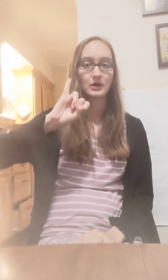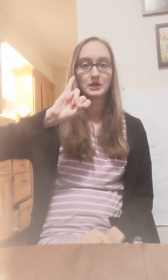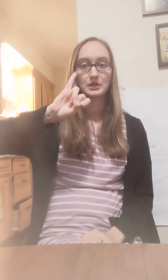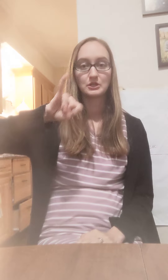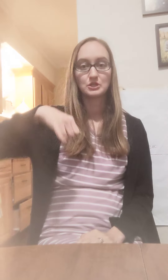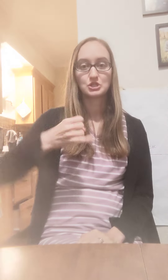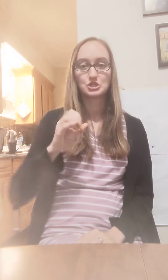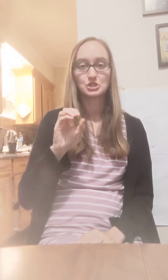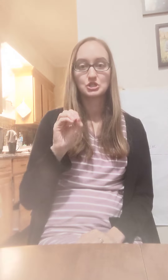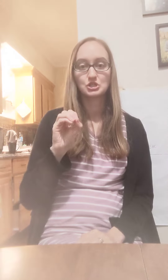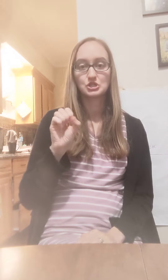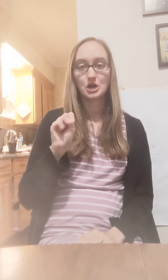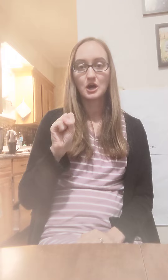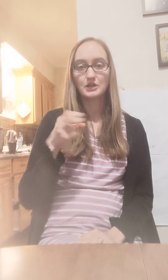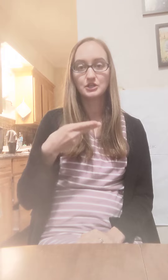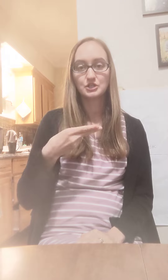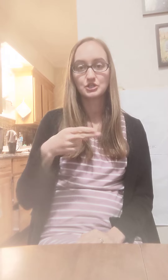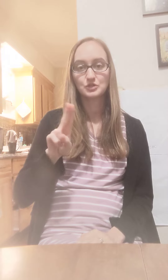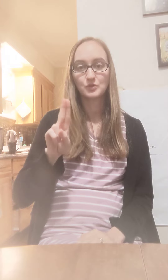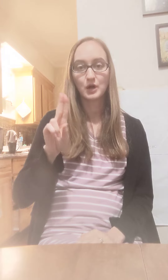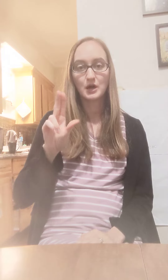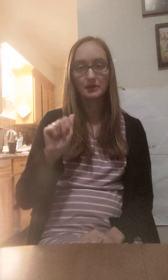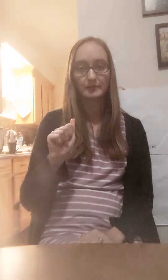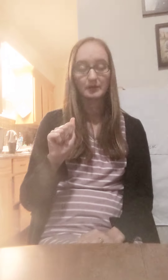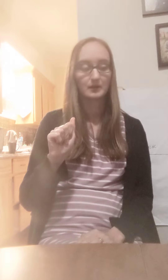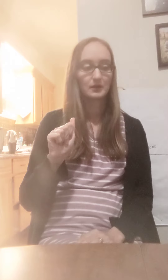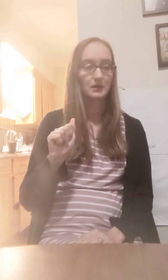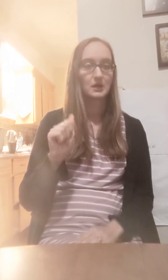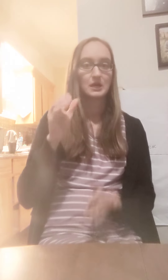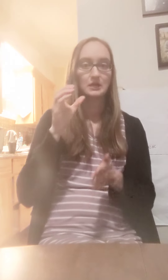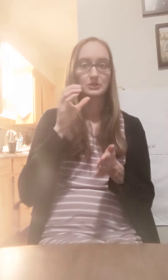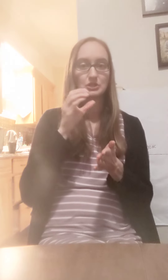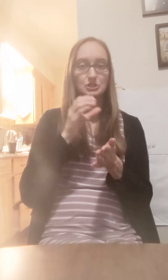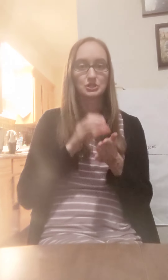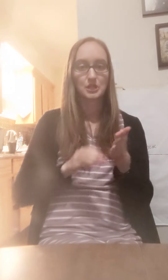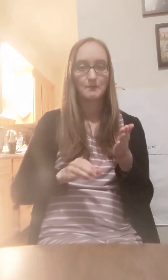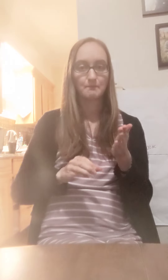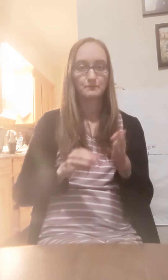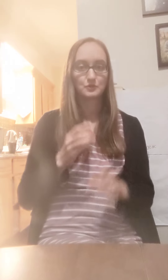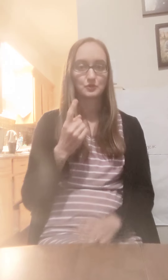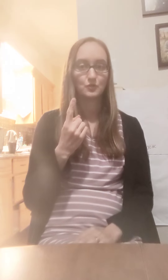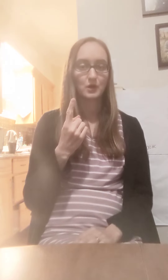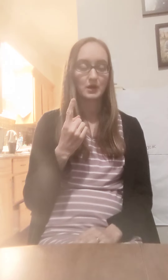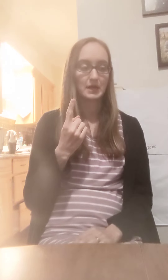Joshua chapter one,